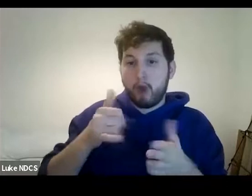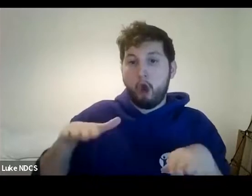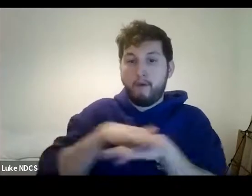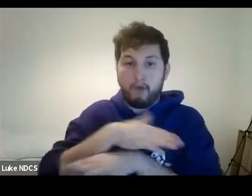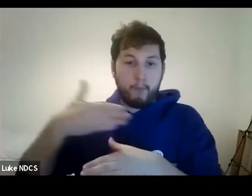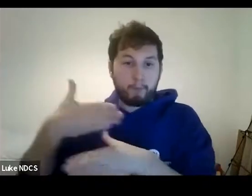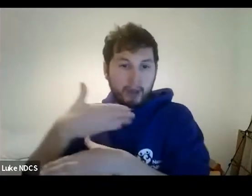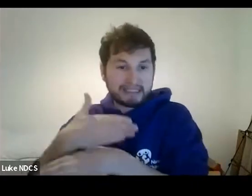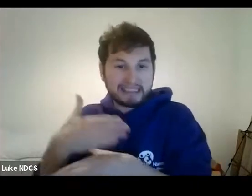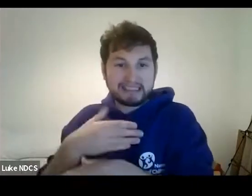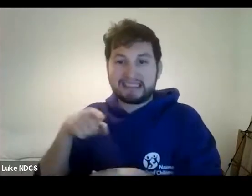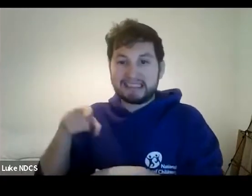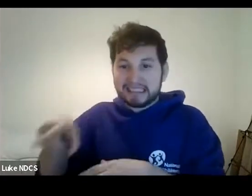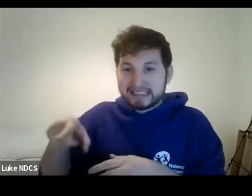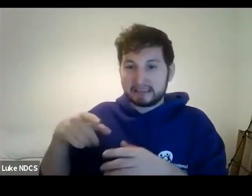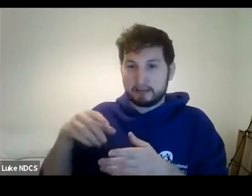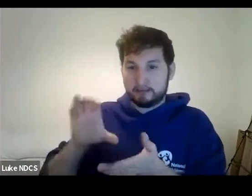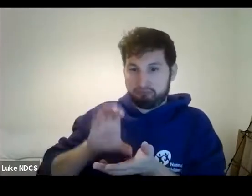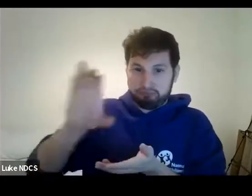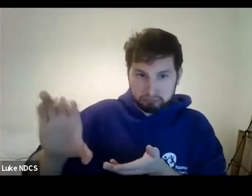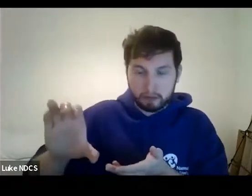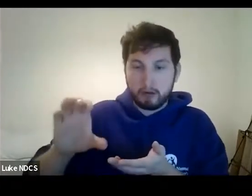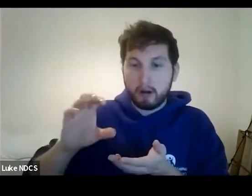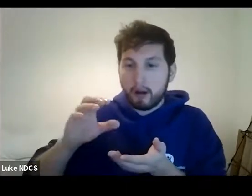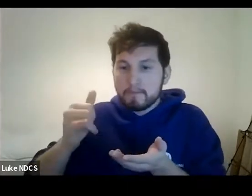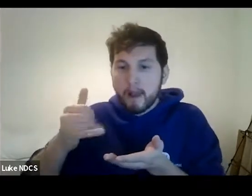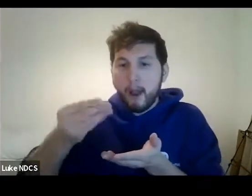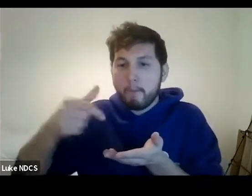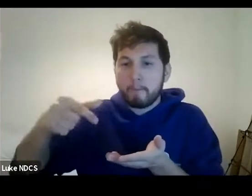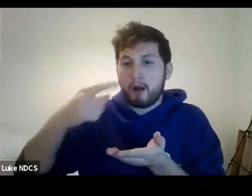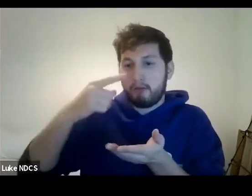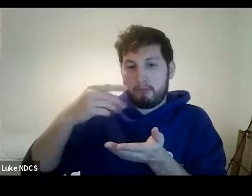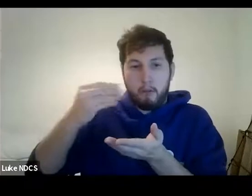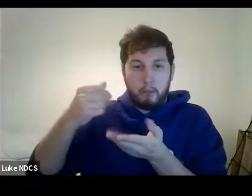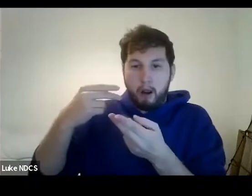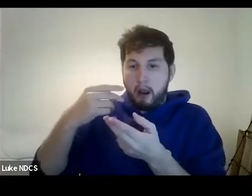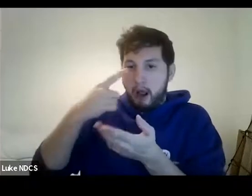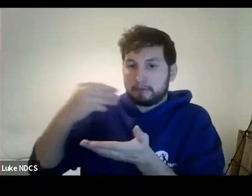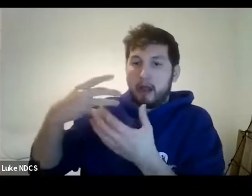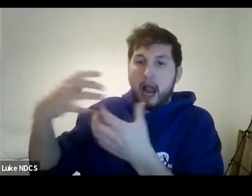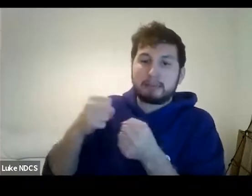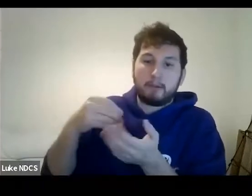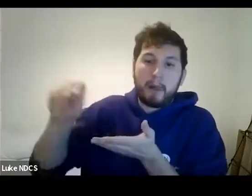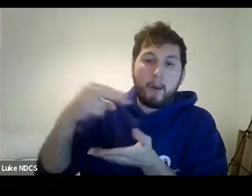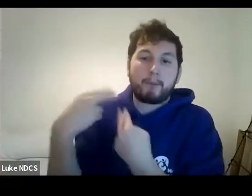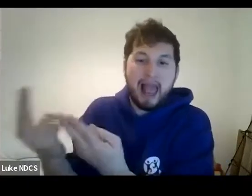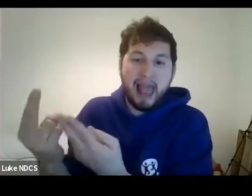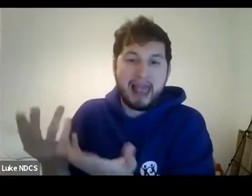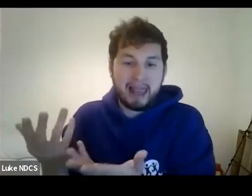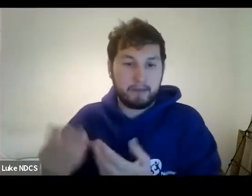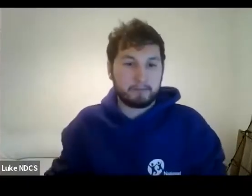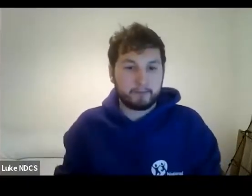pay that back. So there's different ways. So yes, either they can pay it directly, you can pay it to the company and the company can then pay the professional.